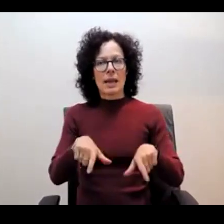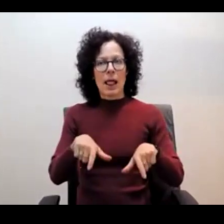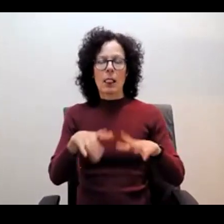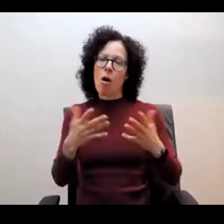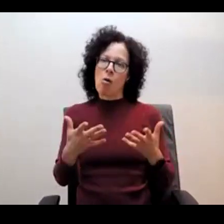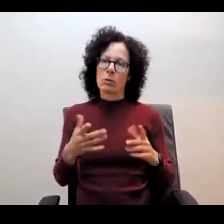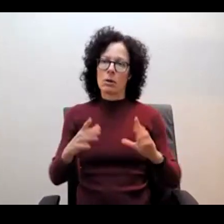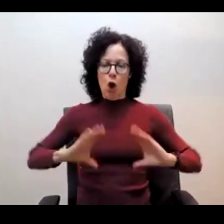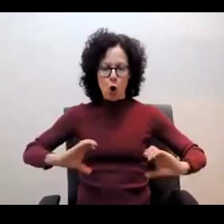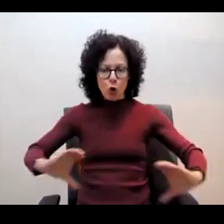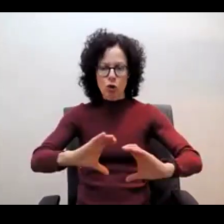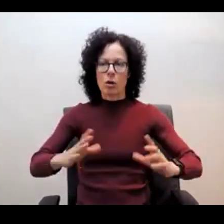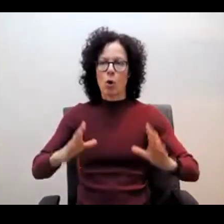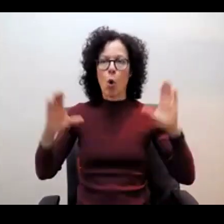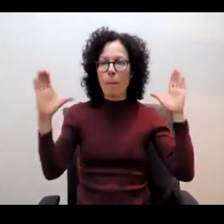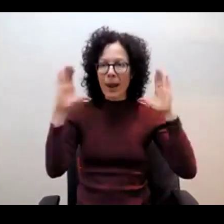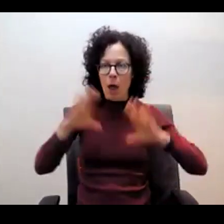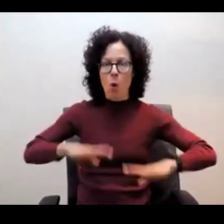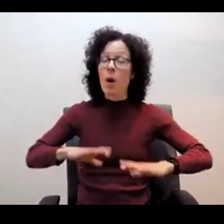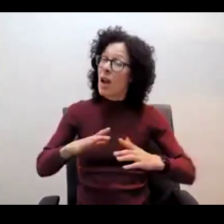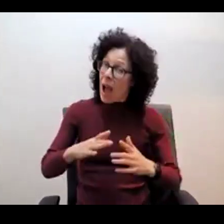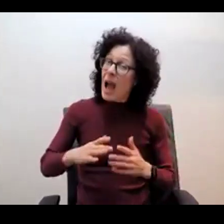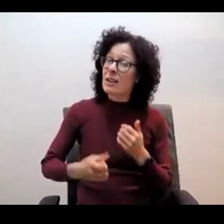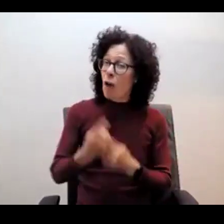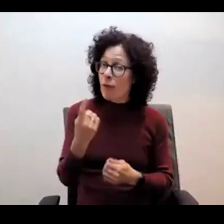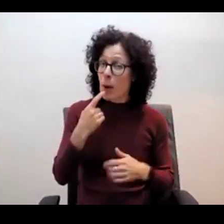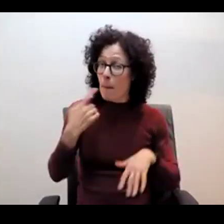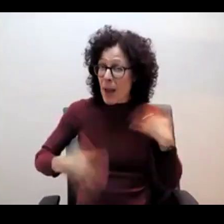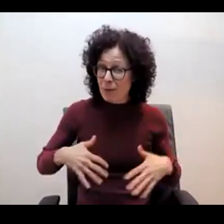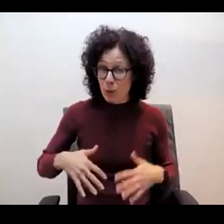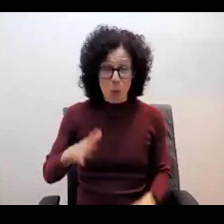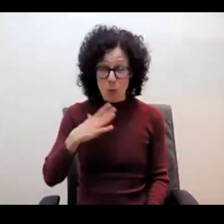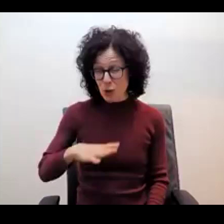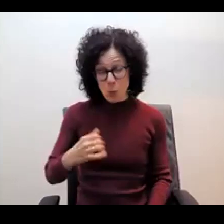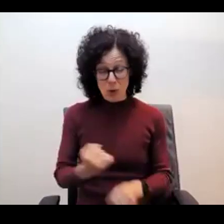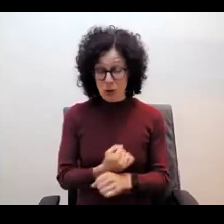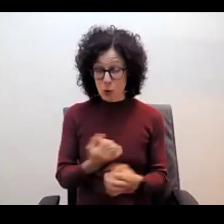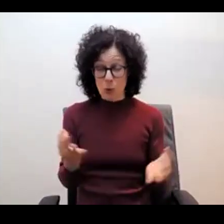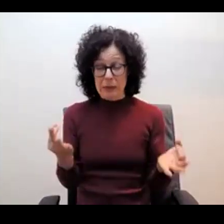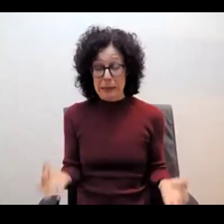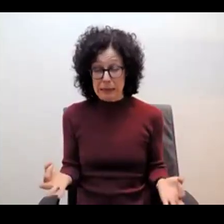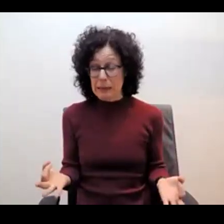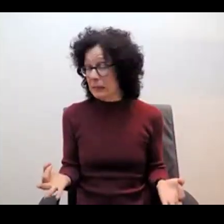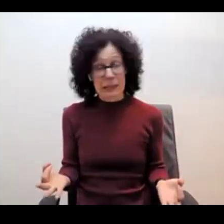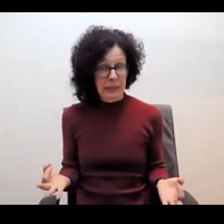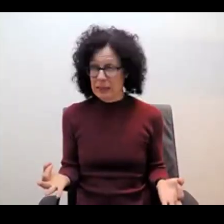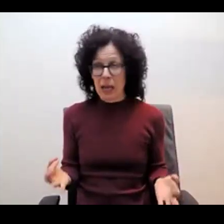cushion. And often when we're in pain, that's the last thing we want to do, that staticness.